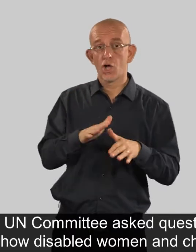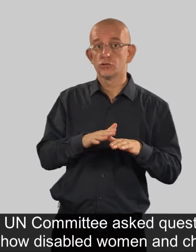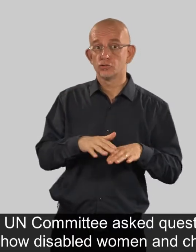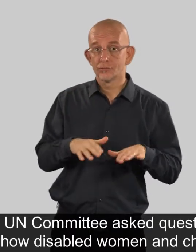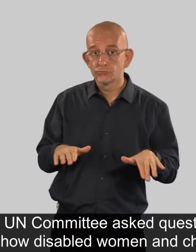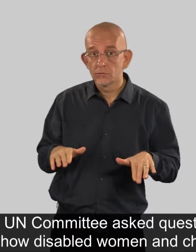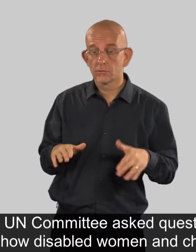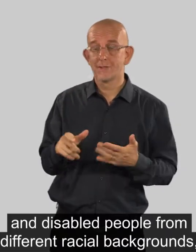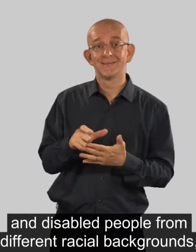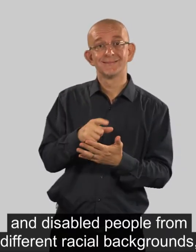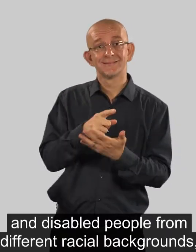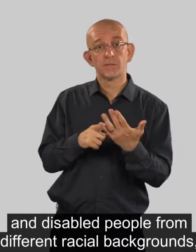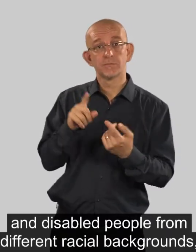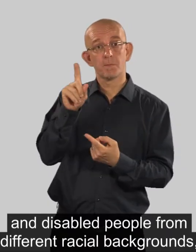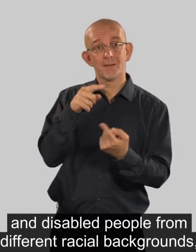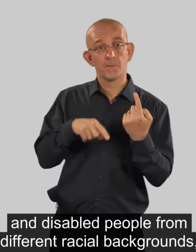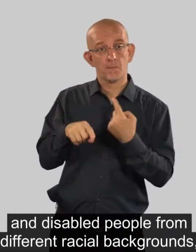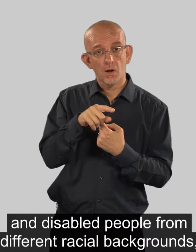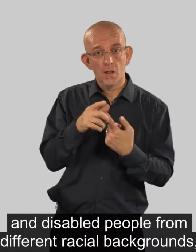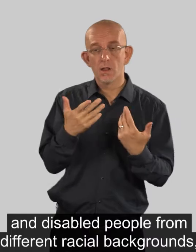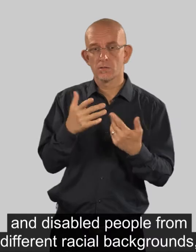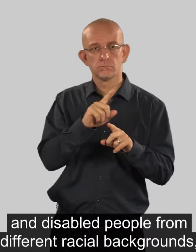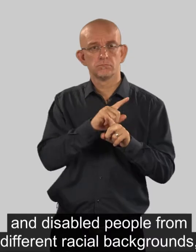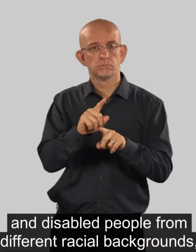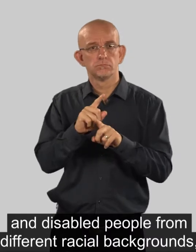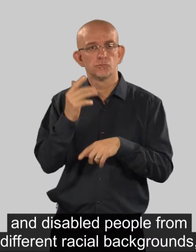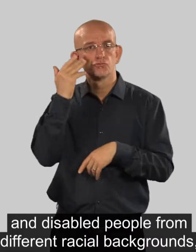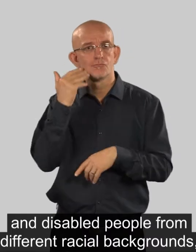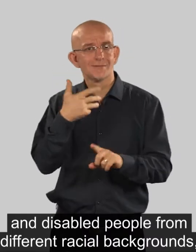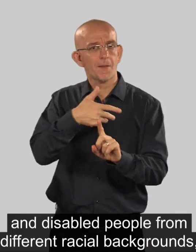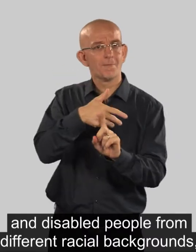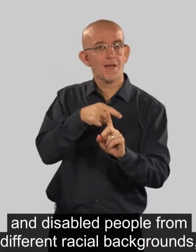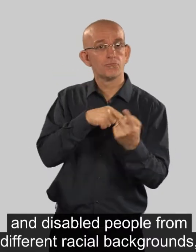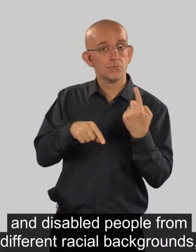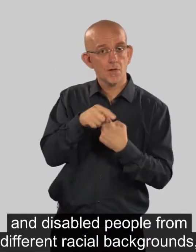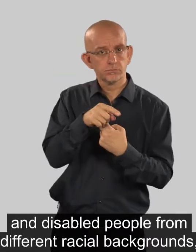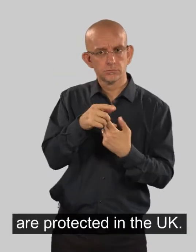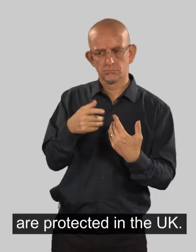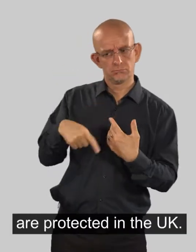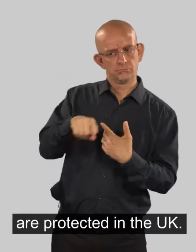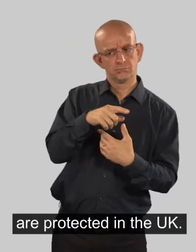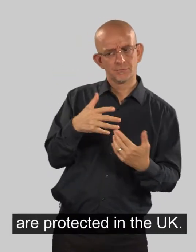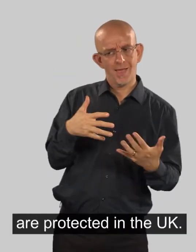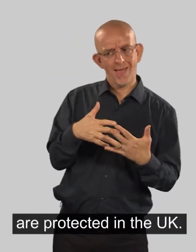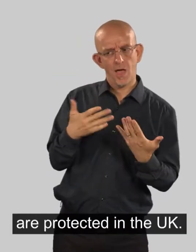and disabled people from different racial backgrounds are protected in the